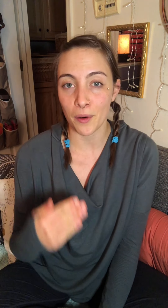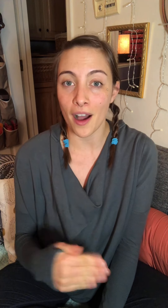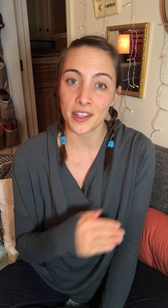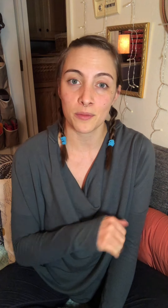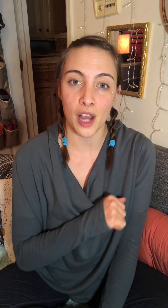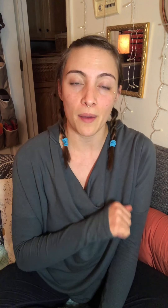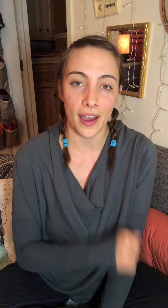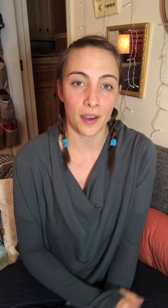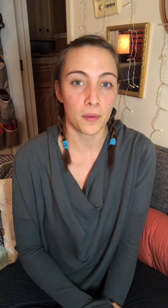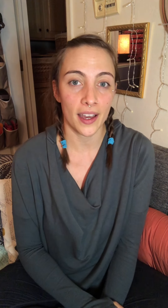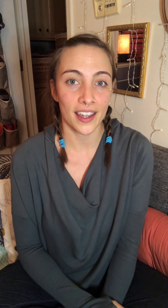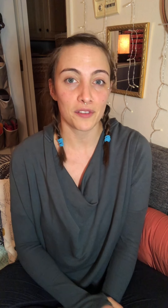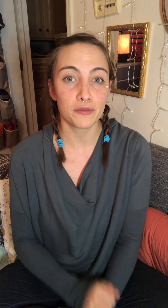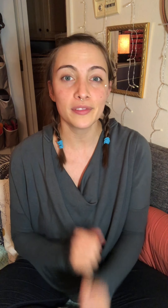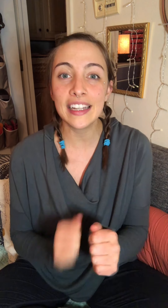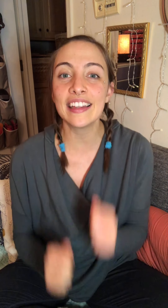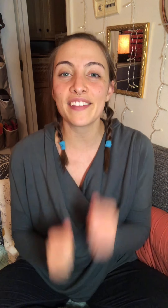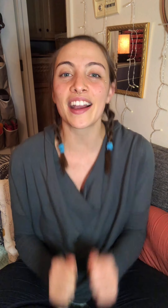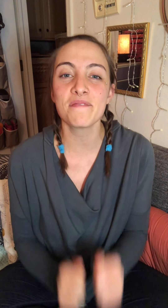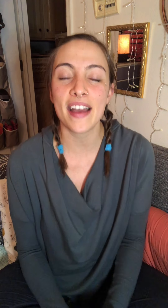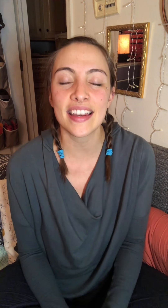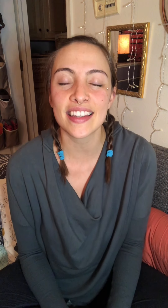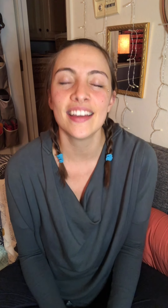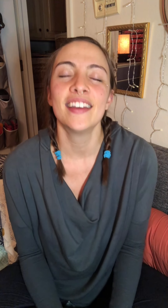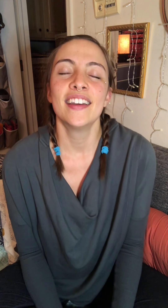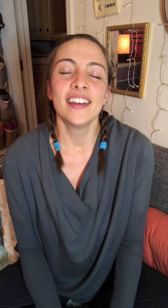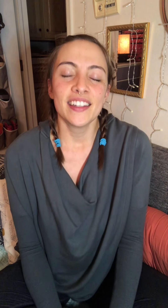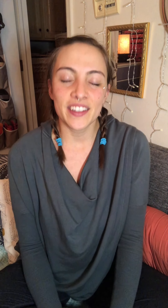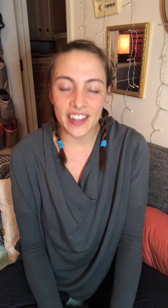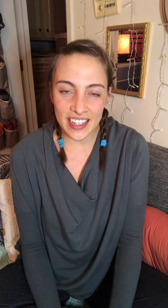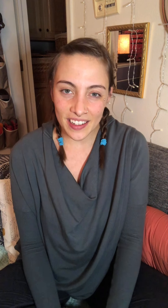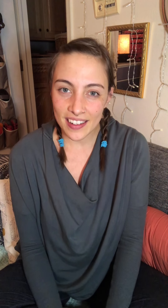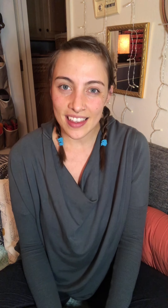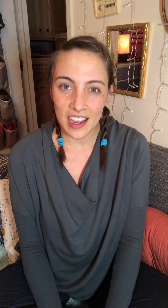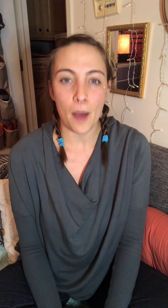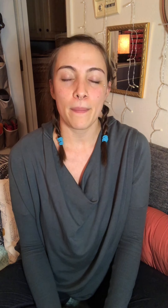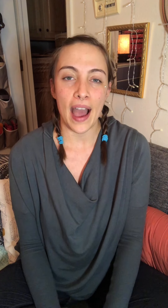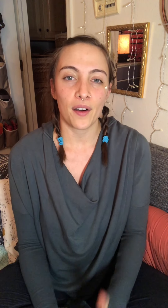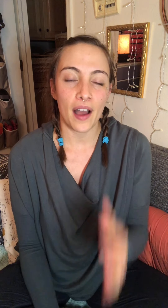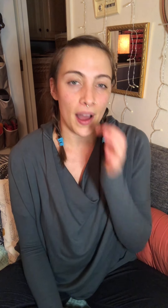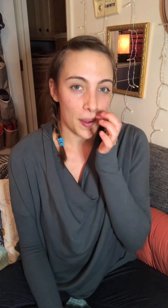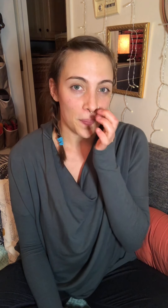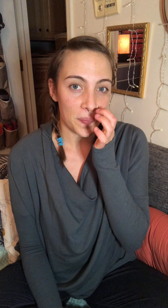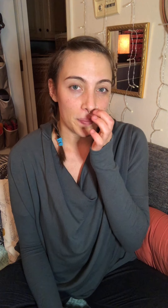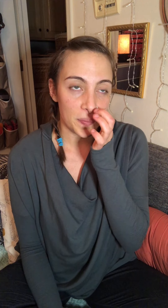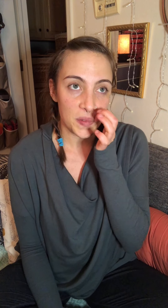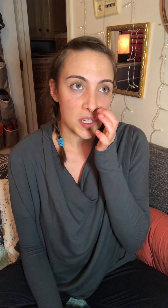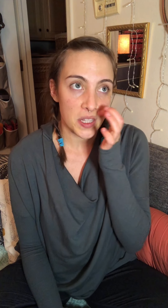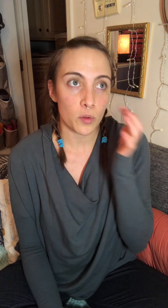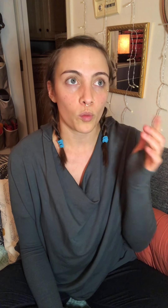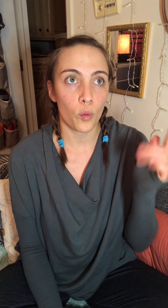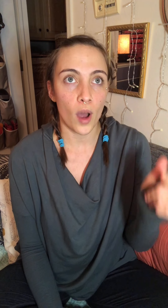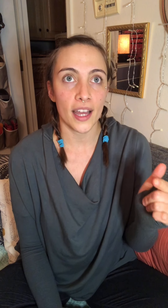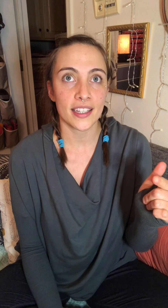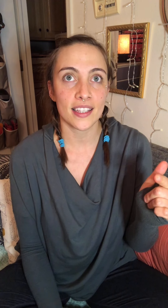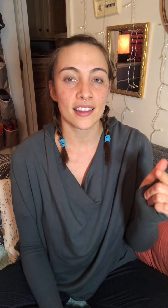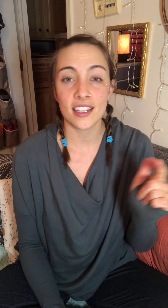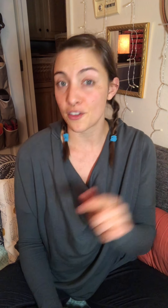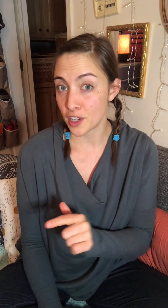awesome job. I would really recommend to continue to think about just what the differences